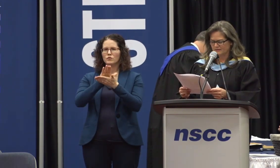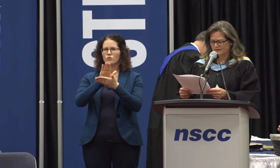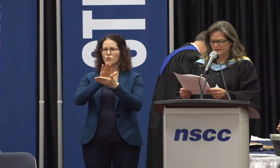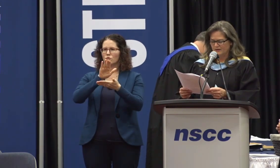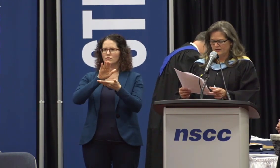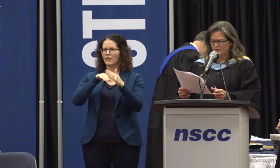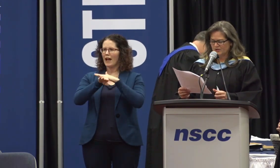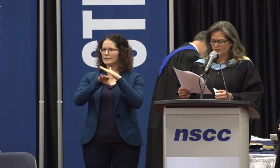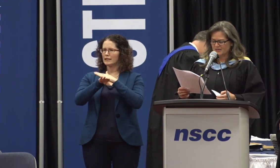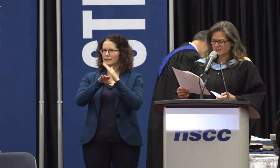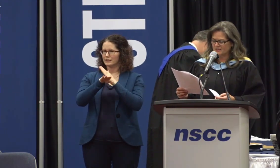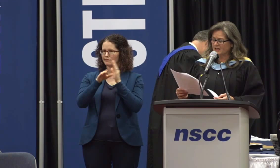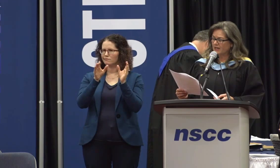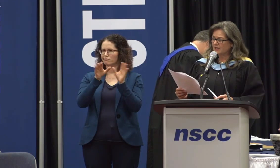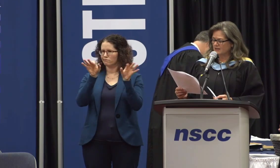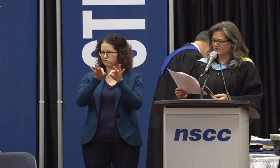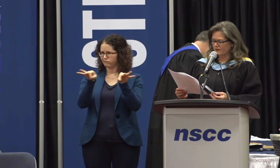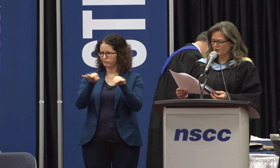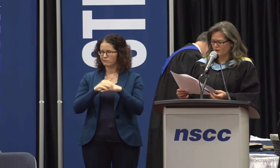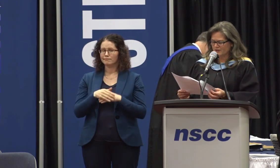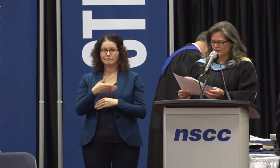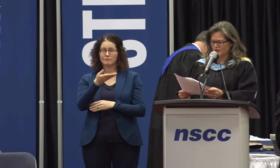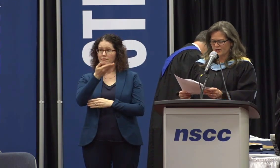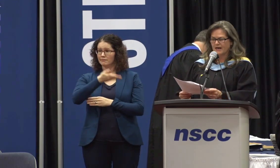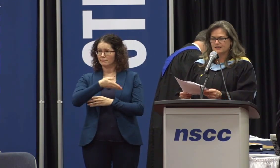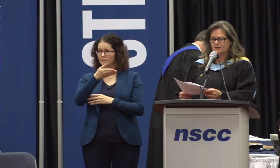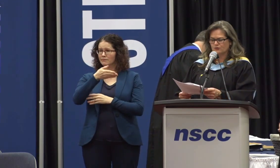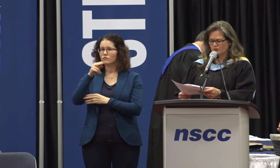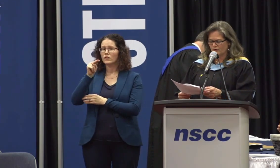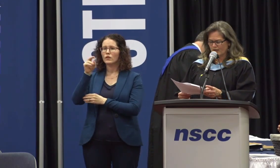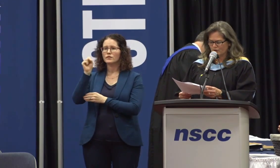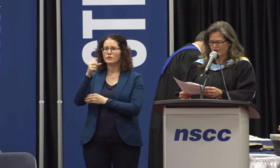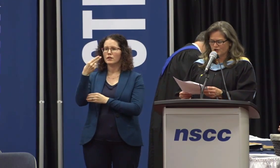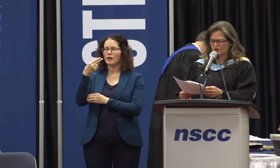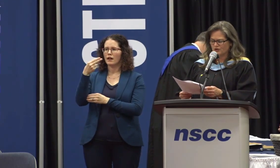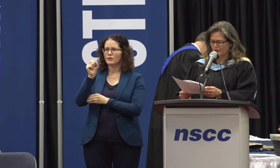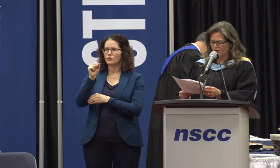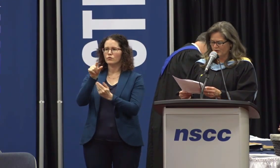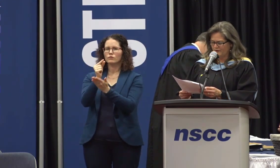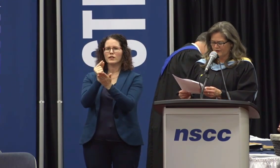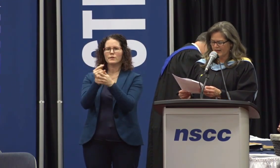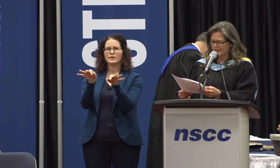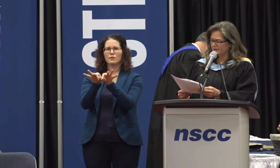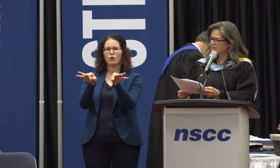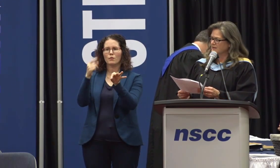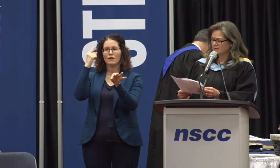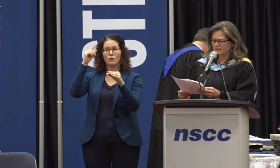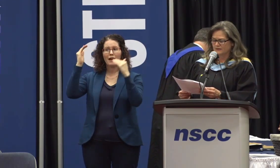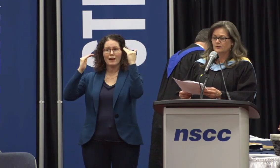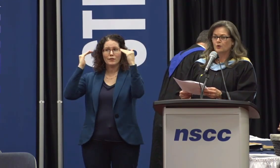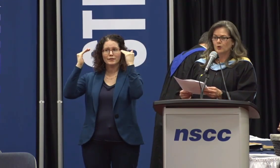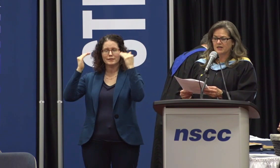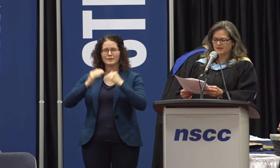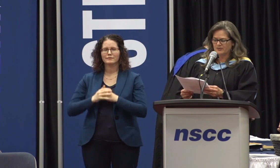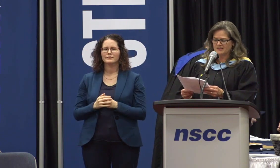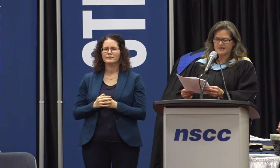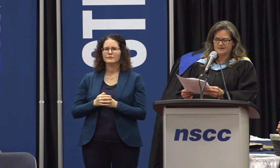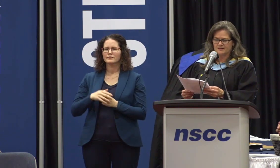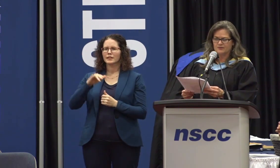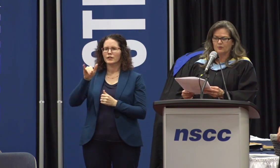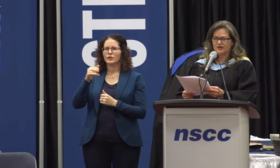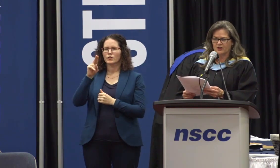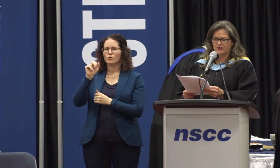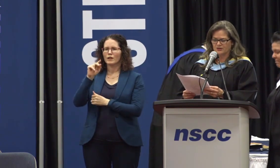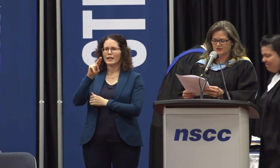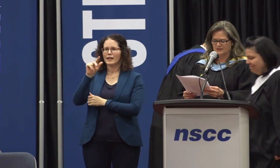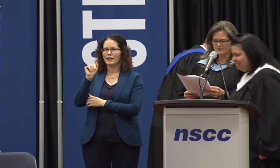Access. Mr. President, the candidates for the Nova Scotia High School Graduation Diploma for Adults. Juanita